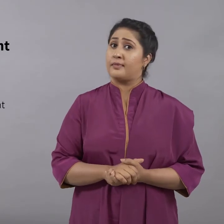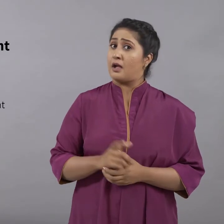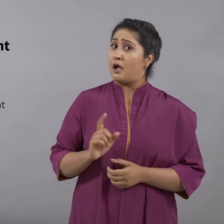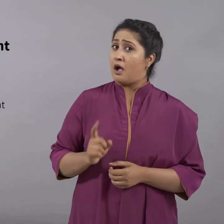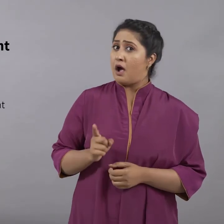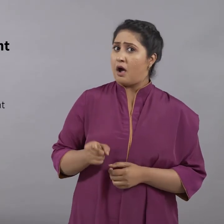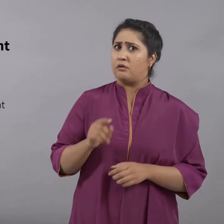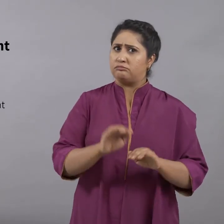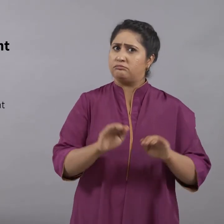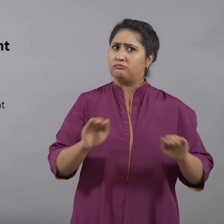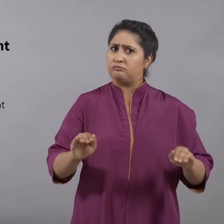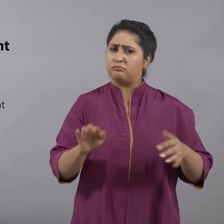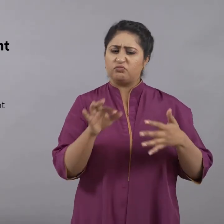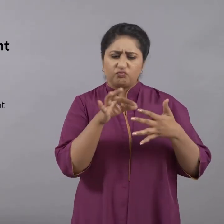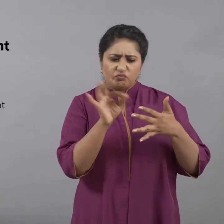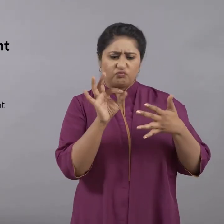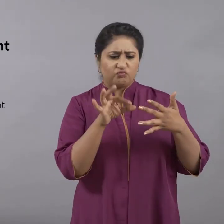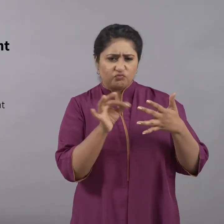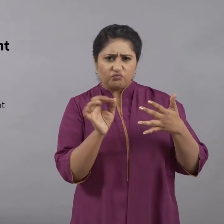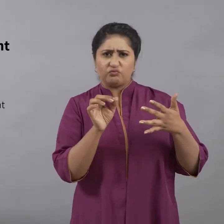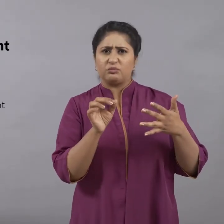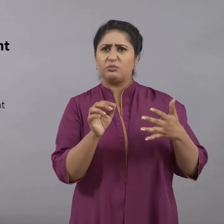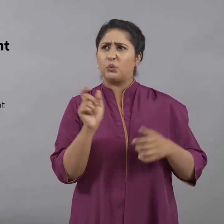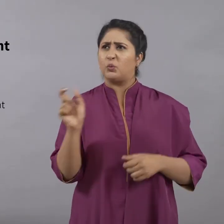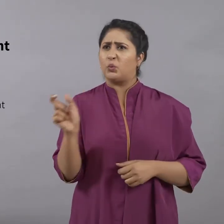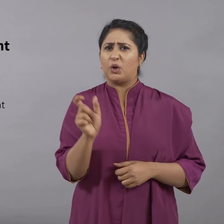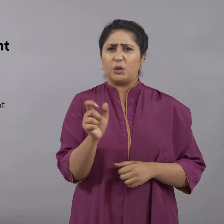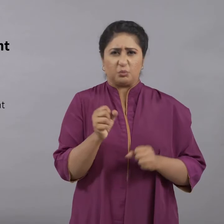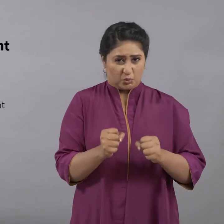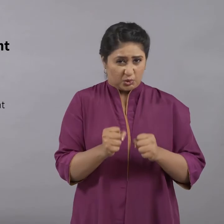then point out the words to her/him.